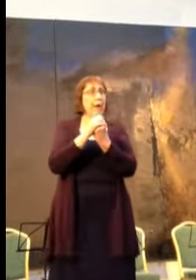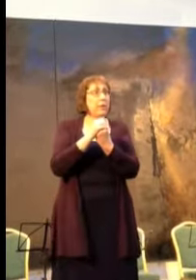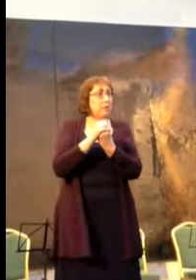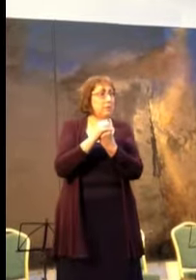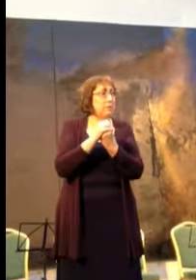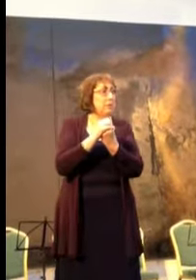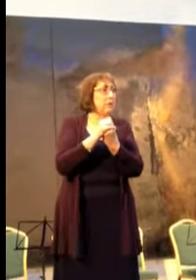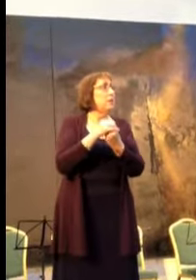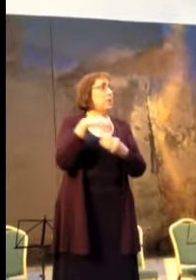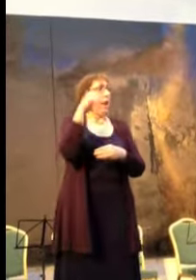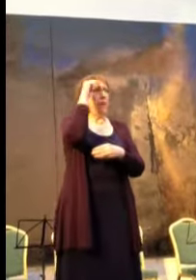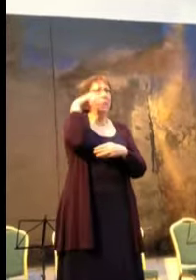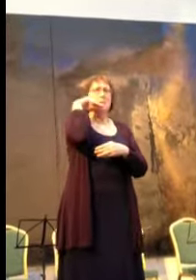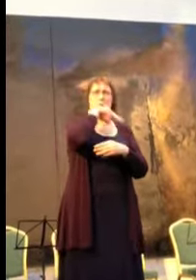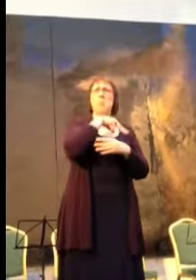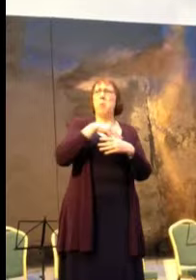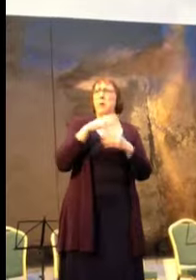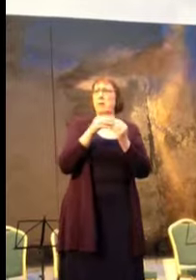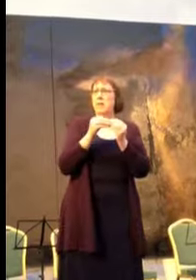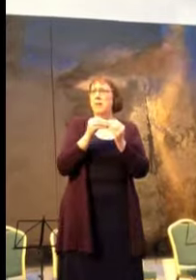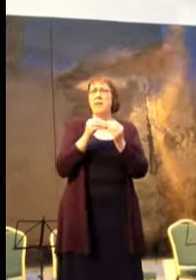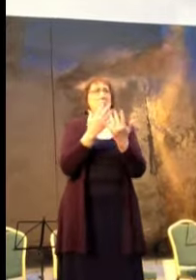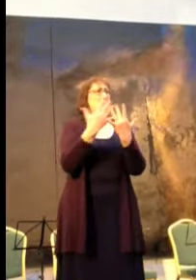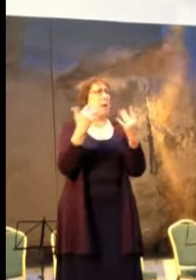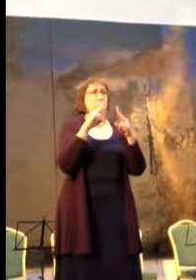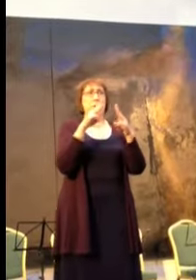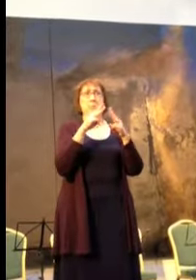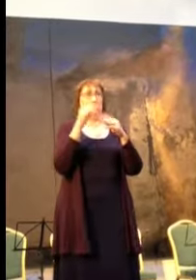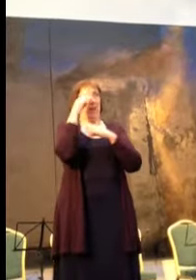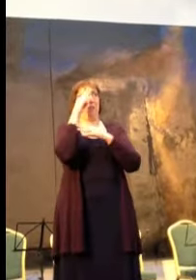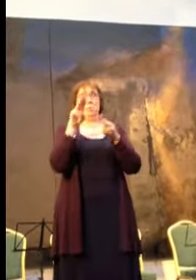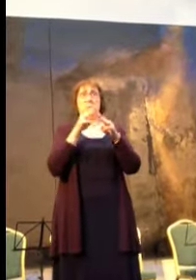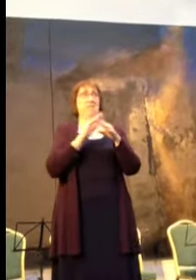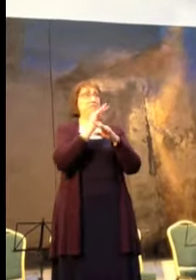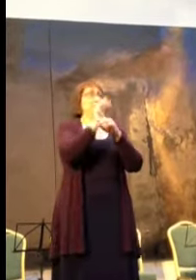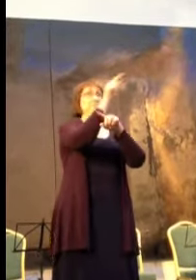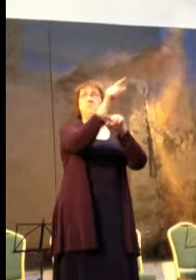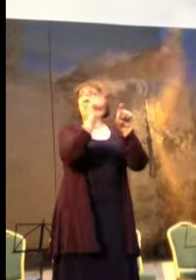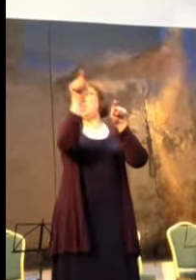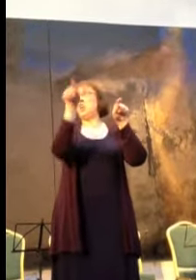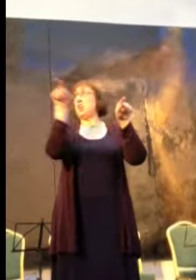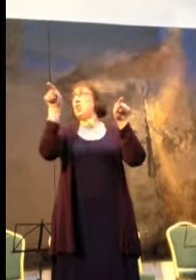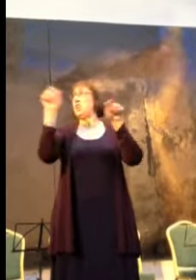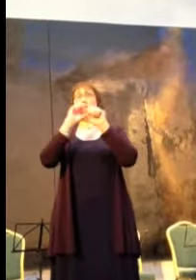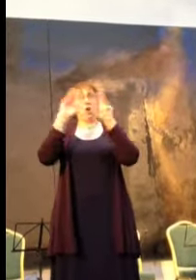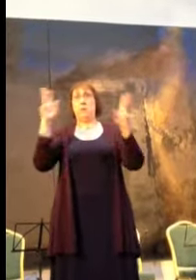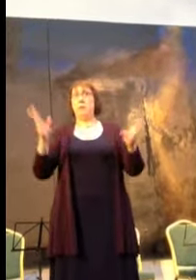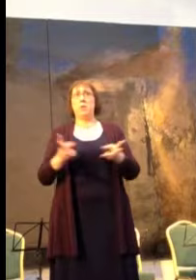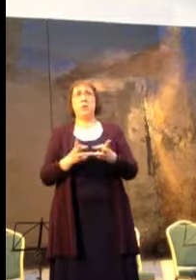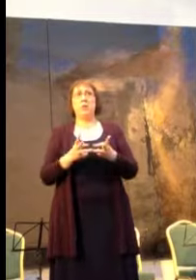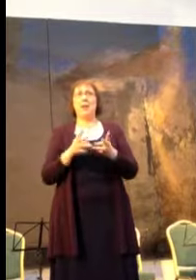thing too, I think, beyond Ireland, as so many people from Ireland would have gone abroad, and so many people from different parts of the world have come